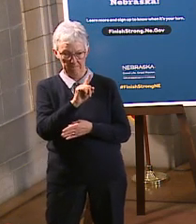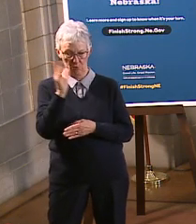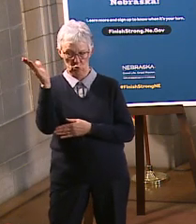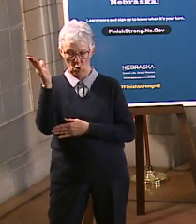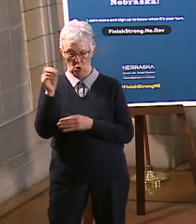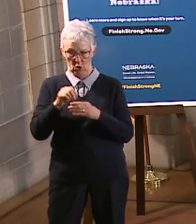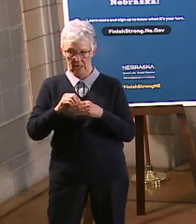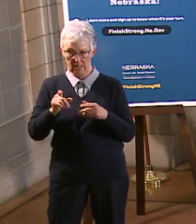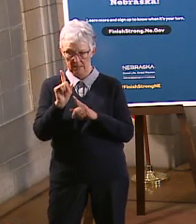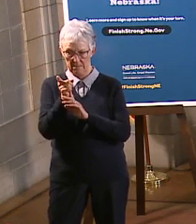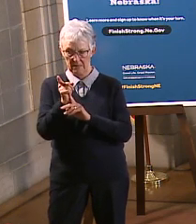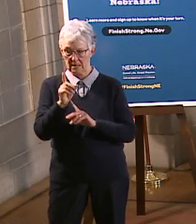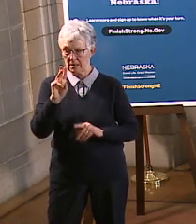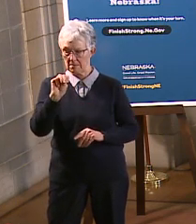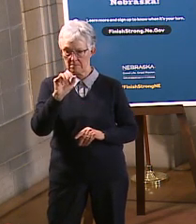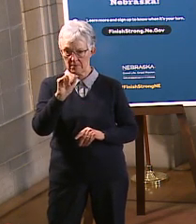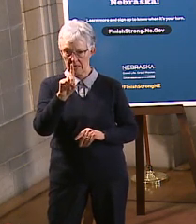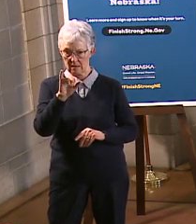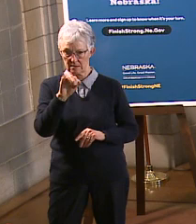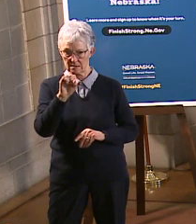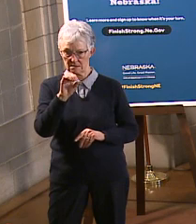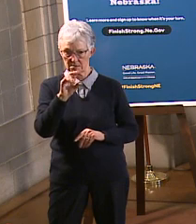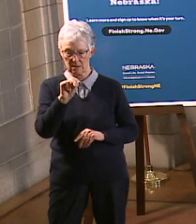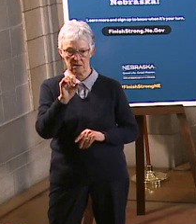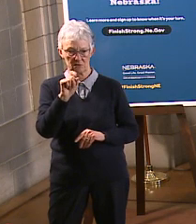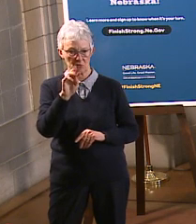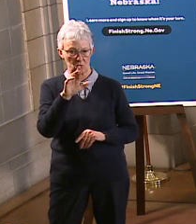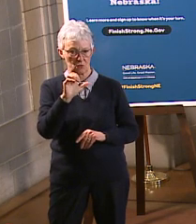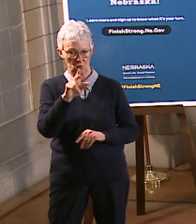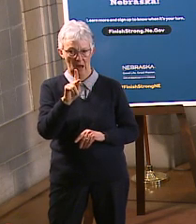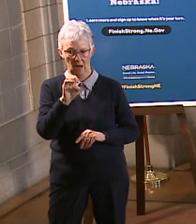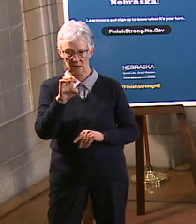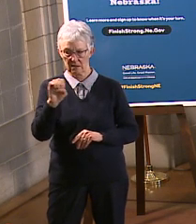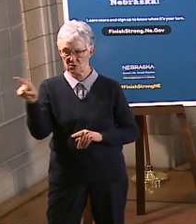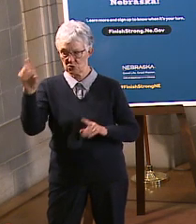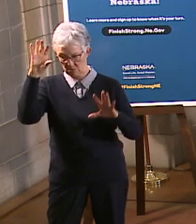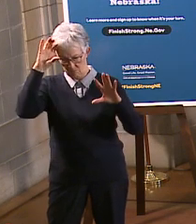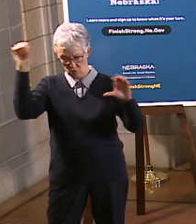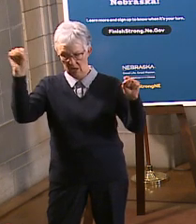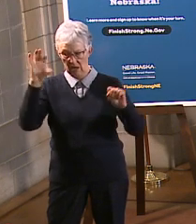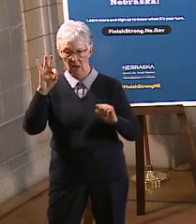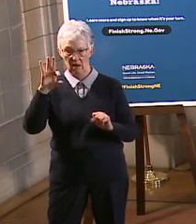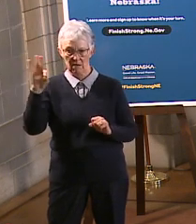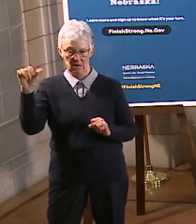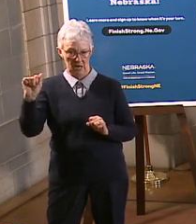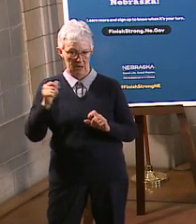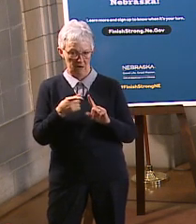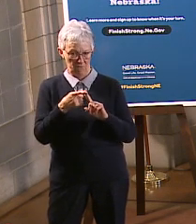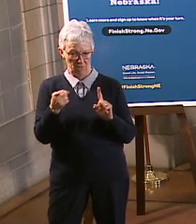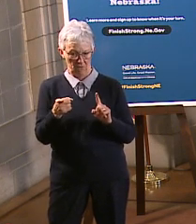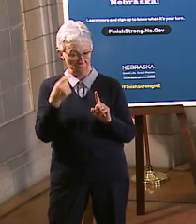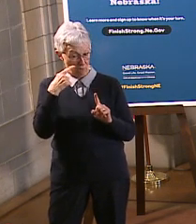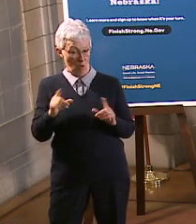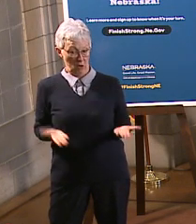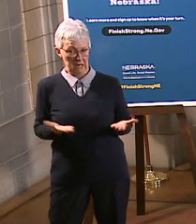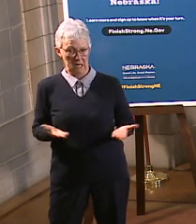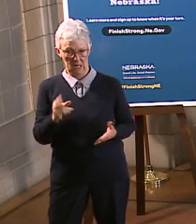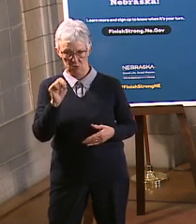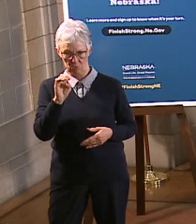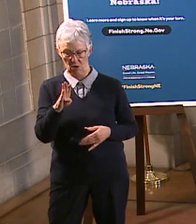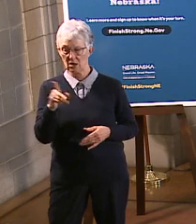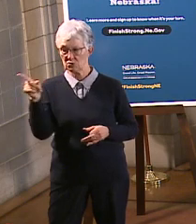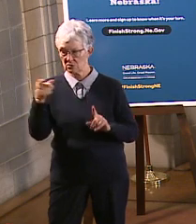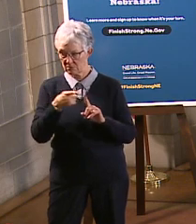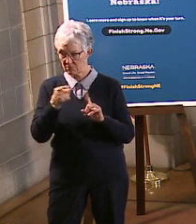is Madison Strachey, who is the president for FFA for the state of Nebraska. She is from Stewart, and she's going to be talking a little bit